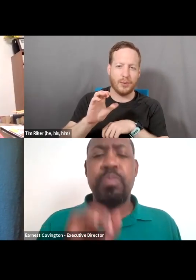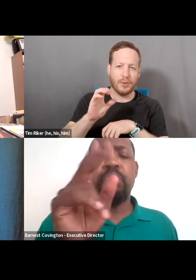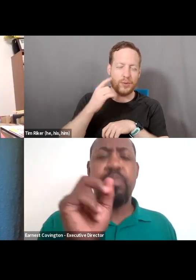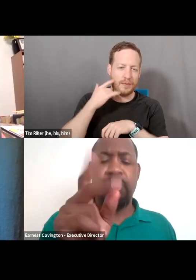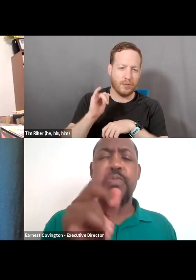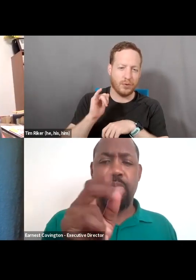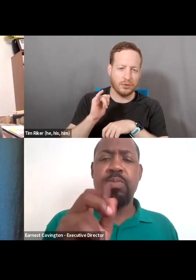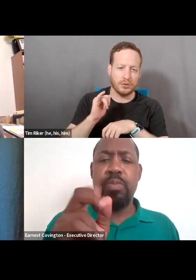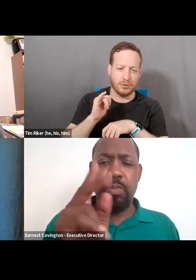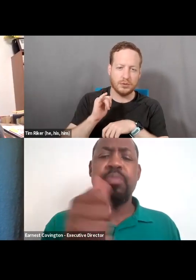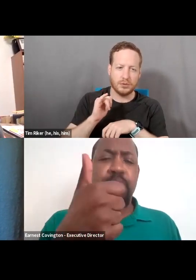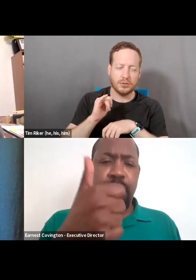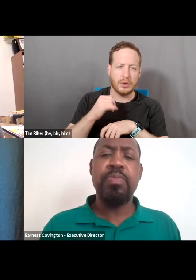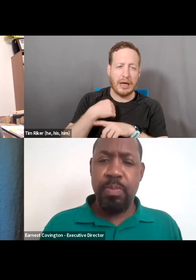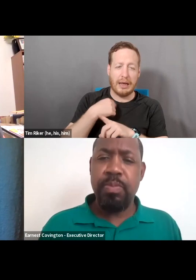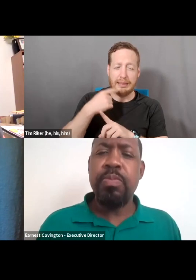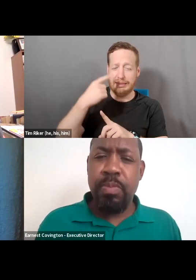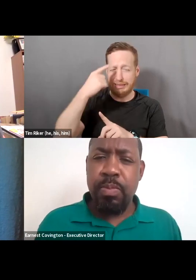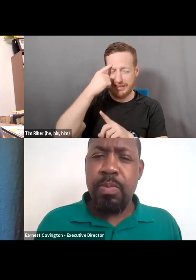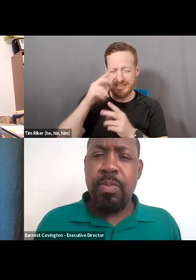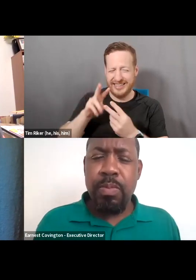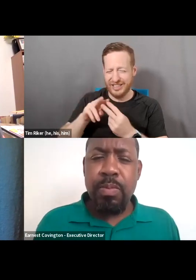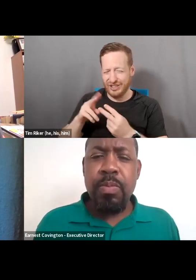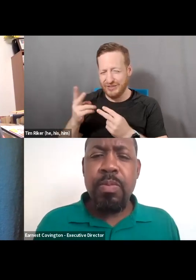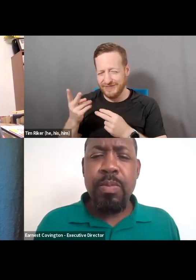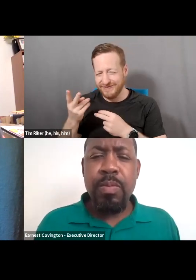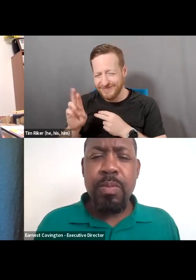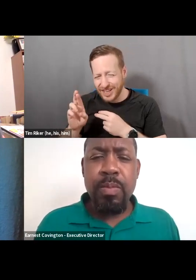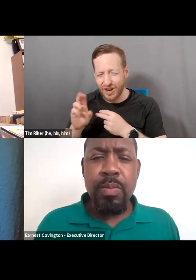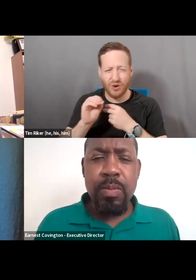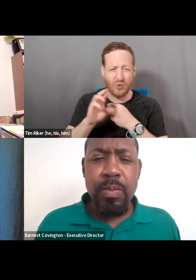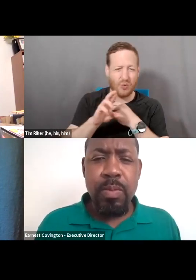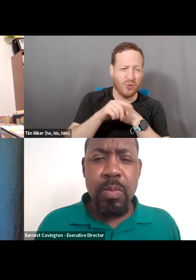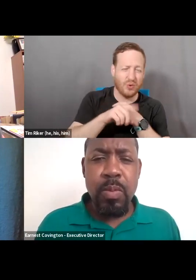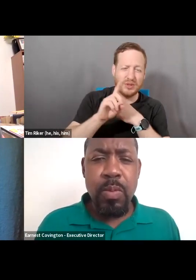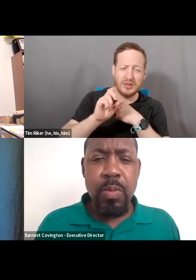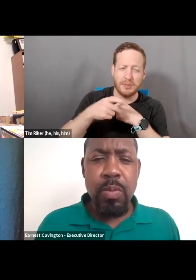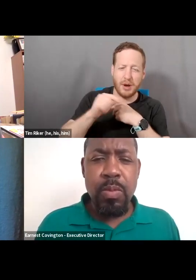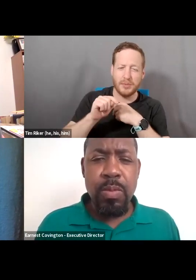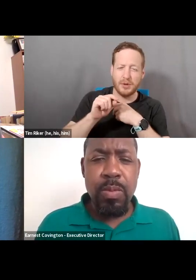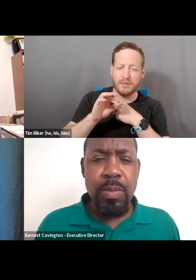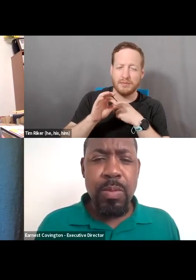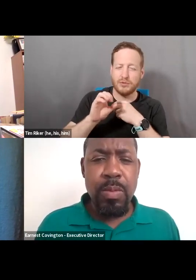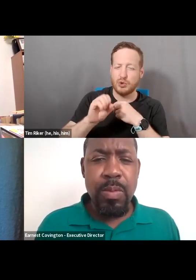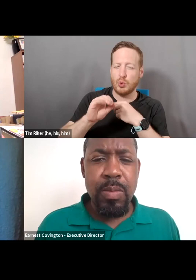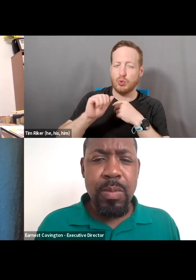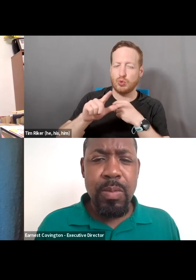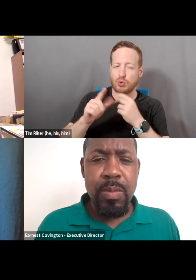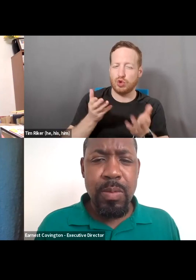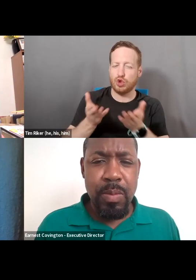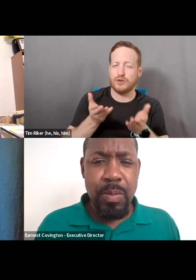Hearing in Sacramento, California. Okay, Ernest says I'll do that. It's either VR or